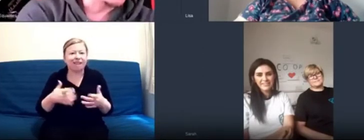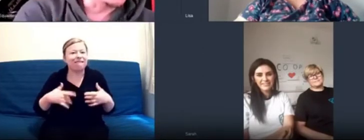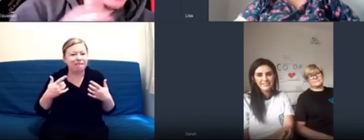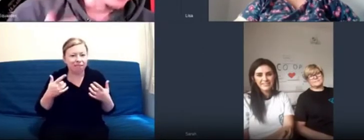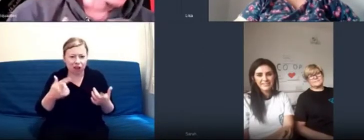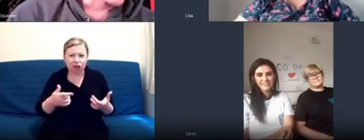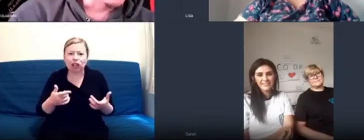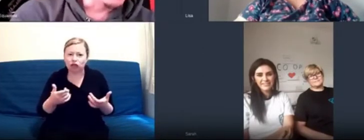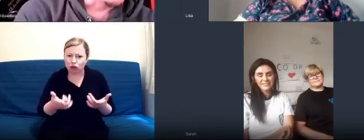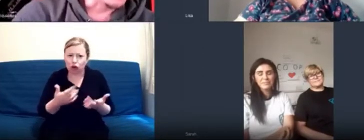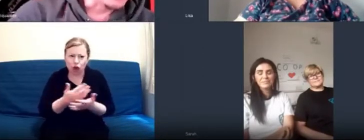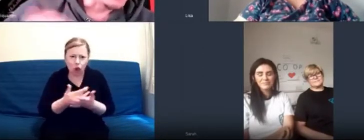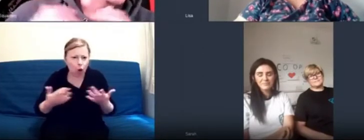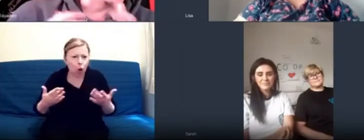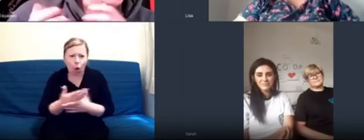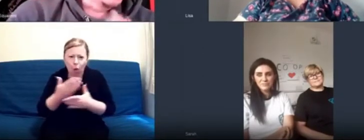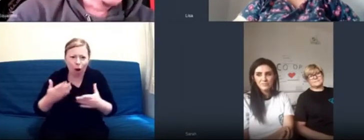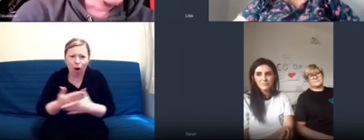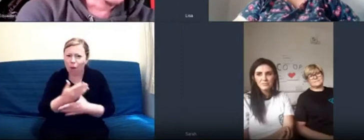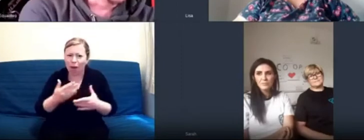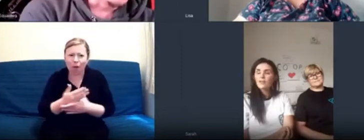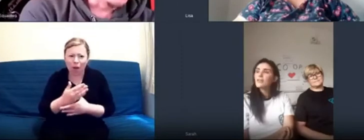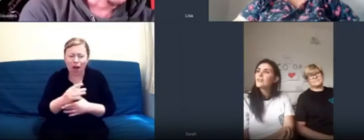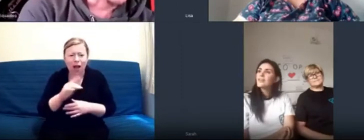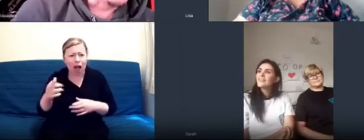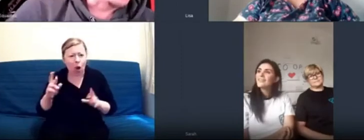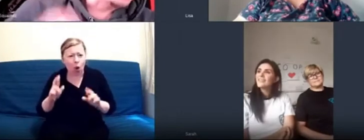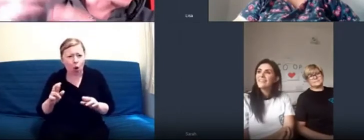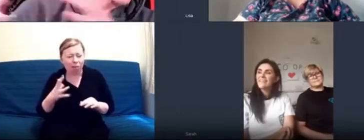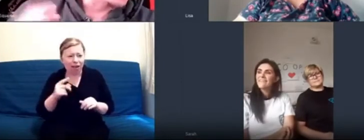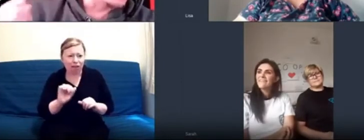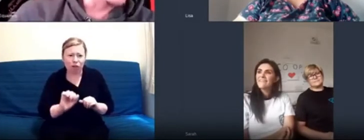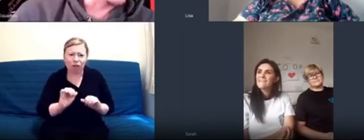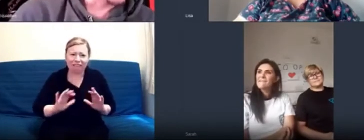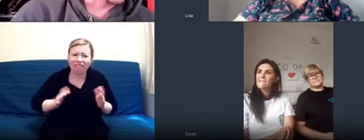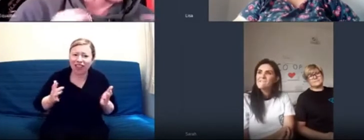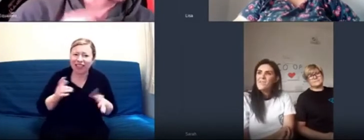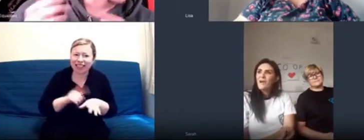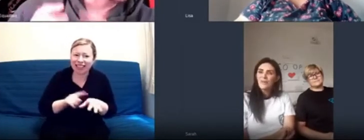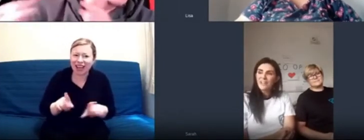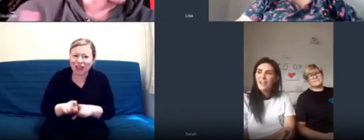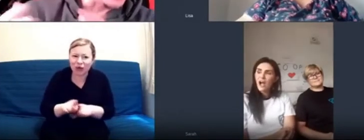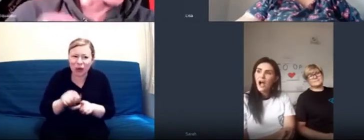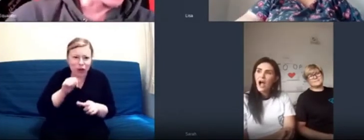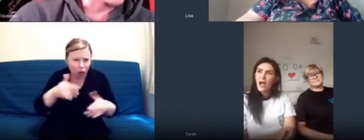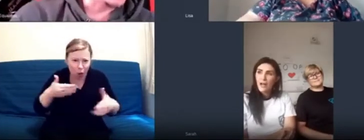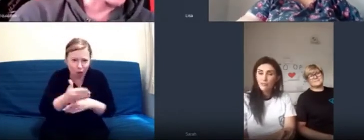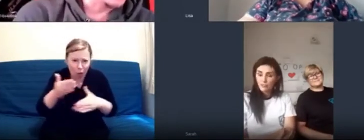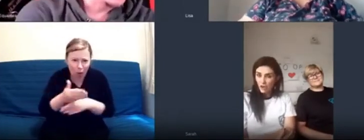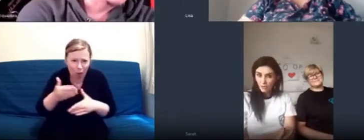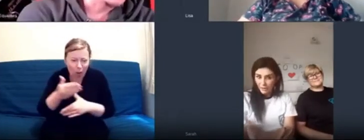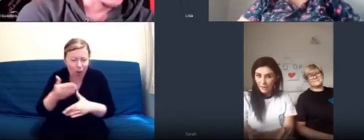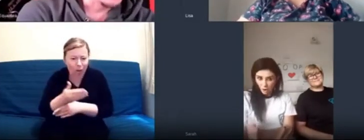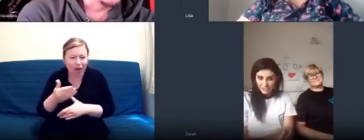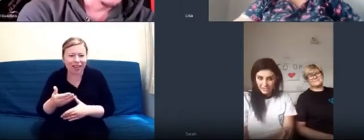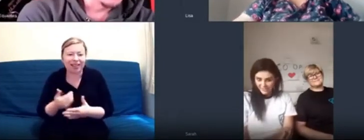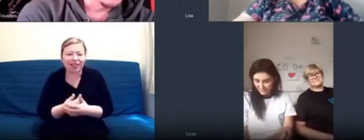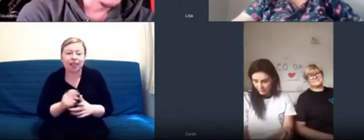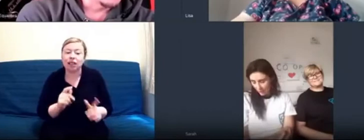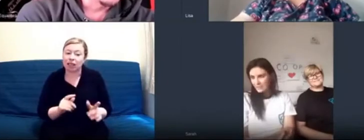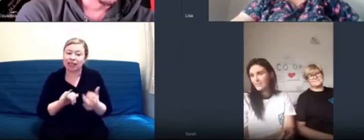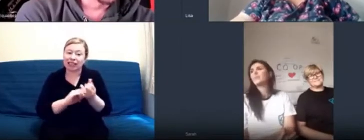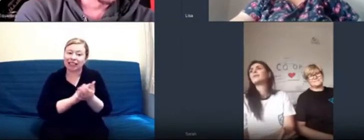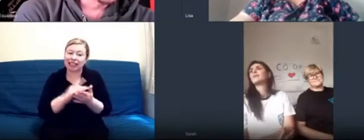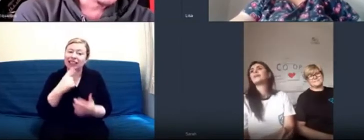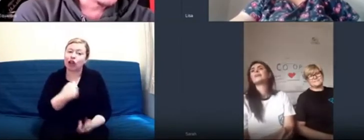develop your project. I hope you have some time to actually think as well, not just do and just come back. Quite